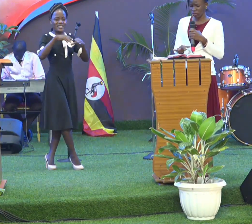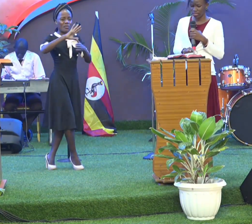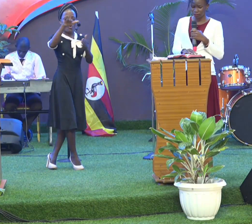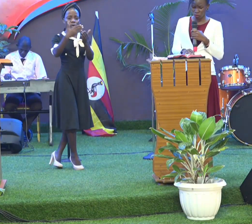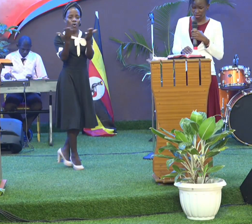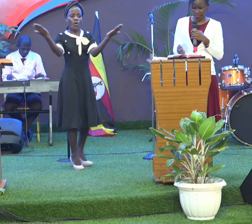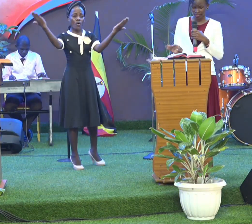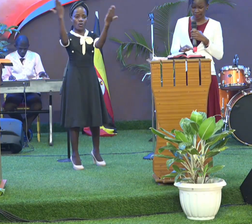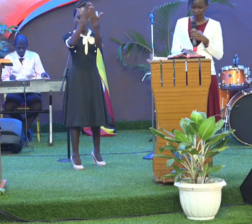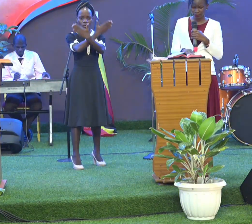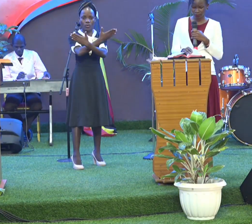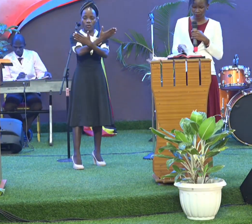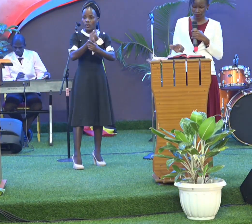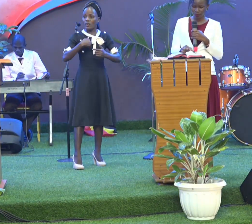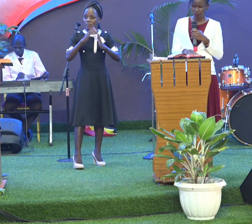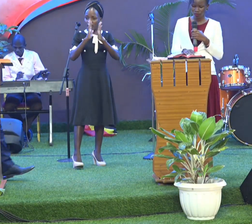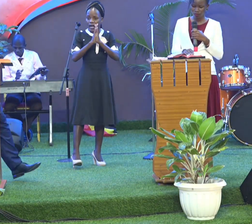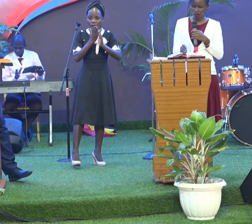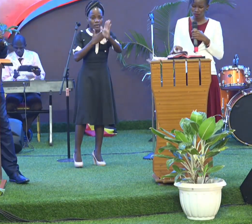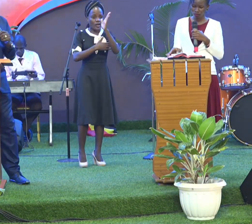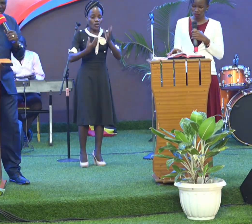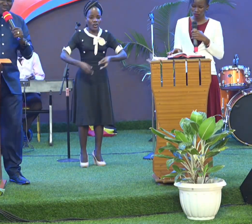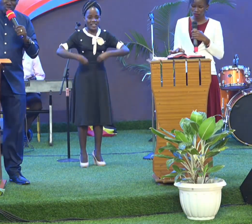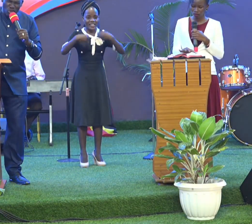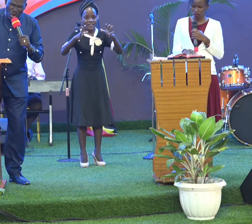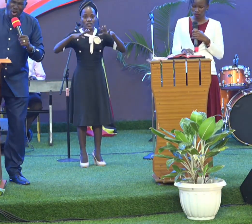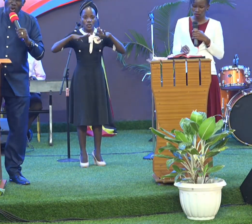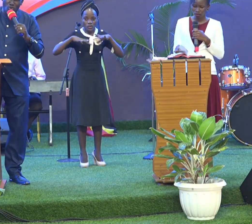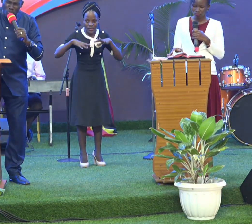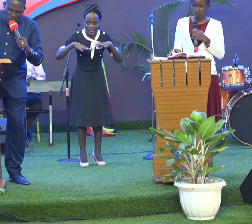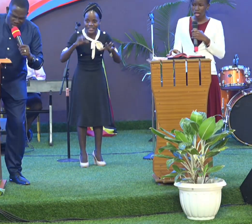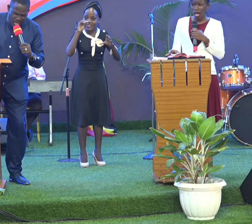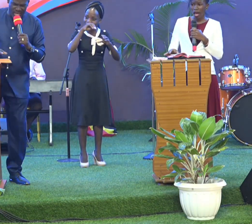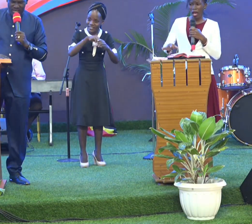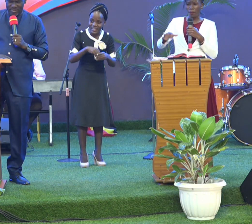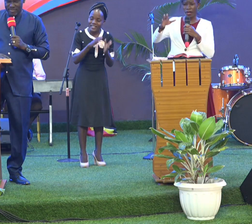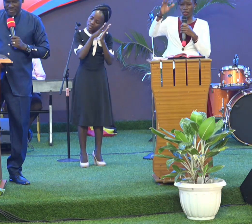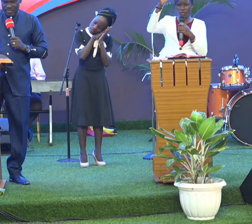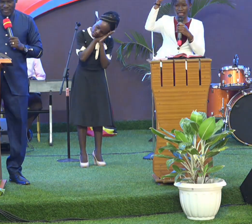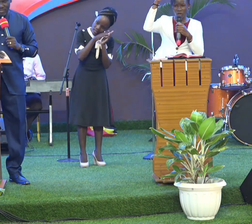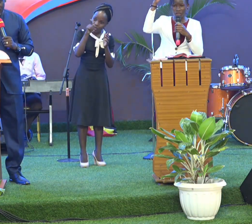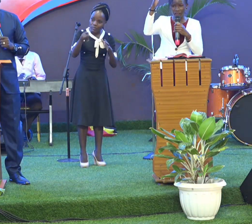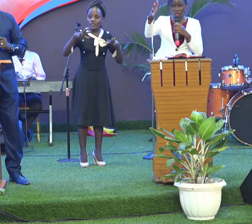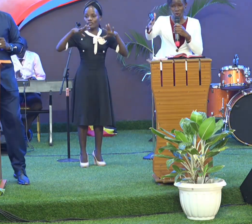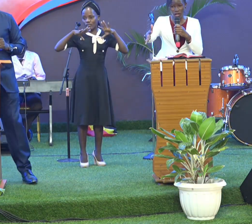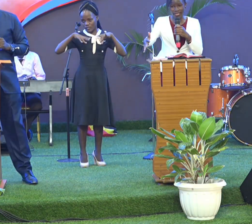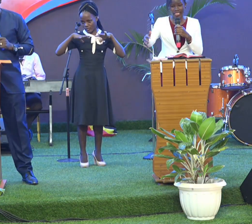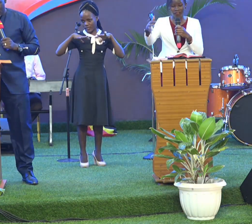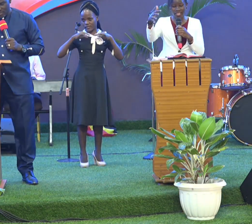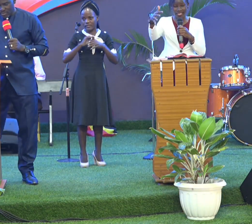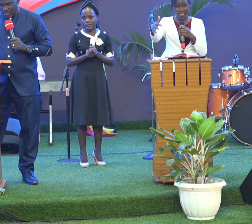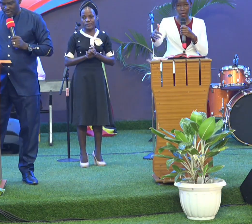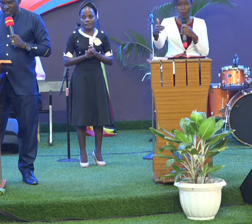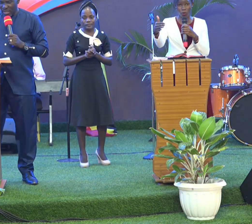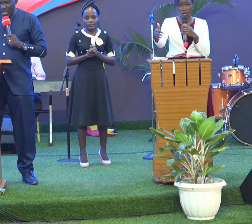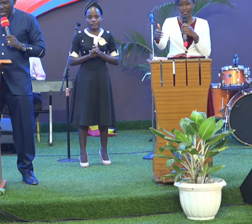night they don't have to rest. Nkusabidde Katonda akuwe ekiwummulo ne mutulo owummule. I pray to you that the Lord gives you rest, that even